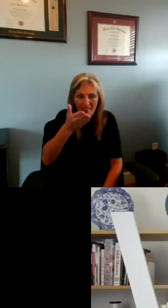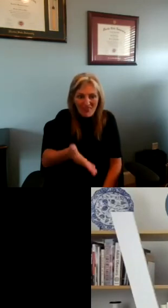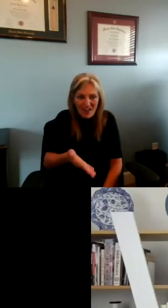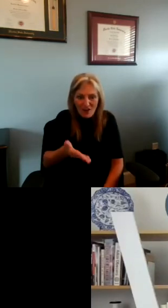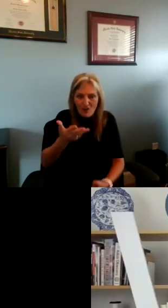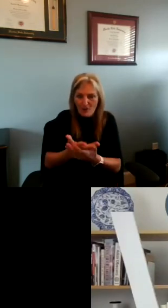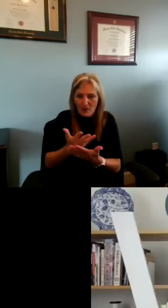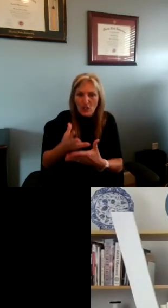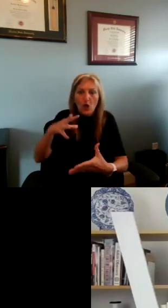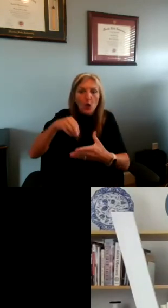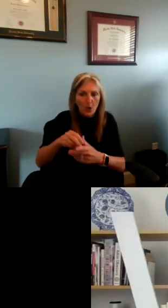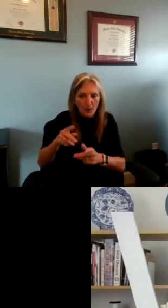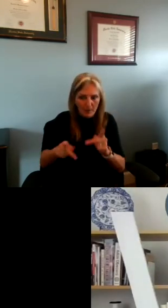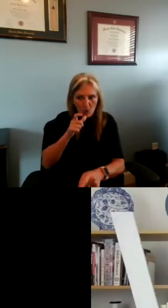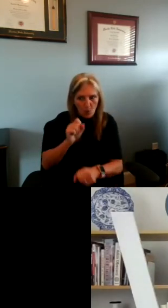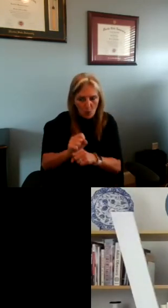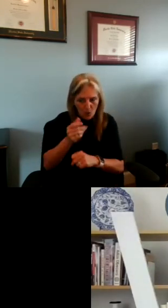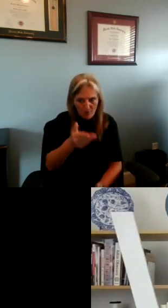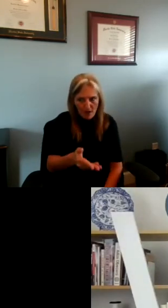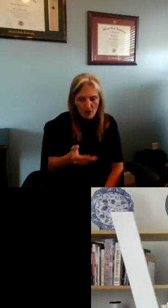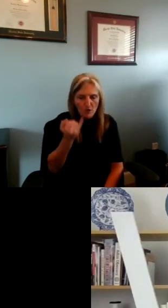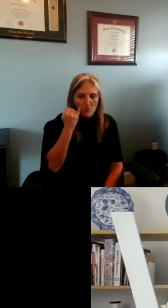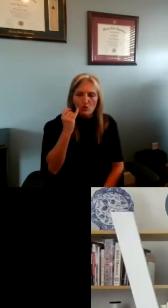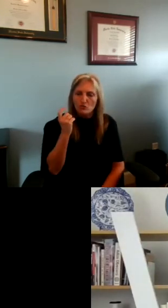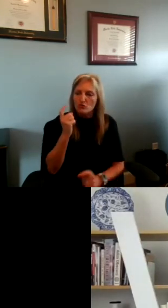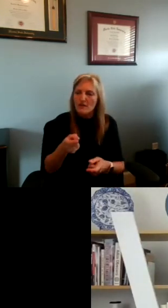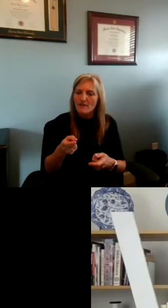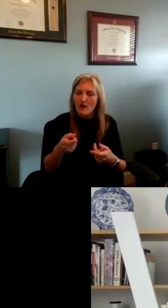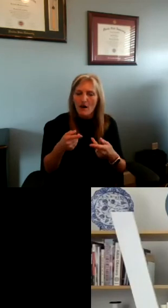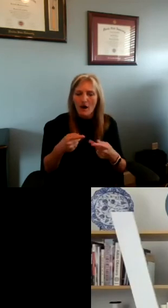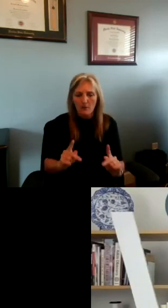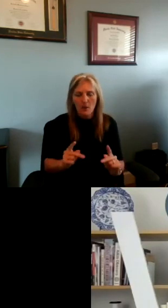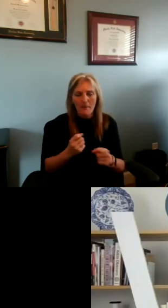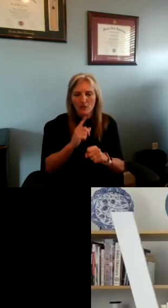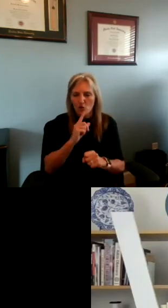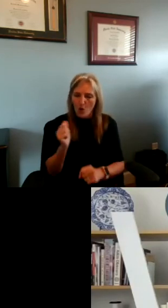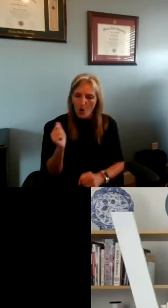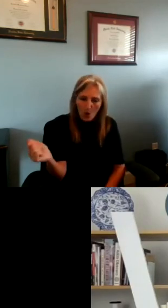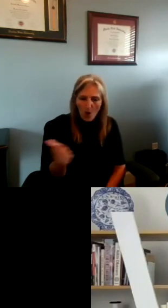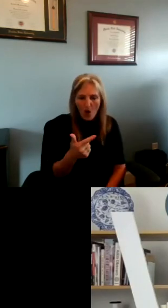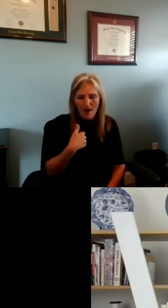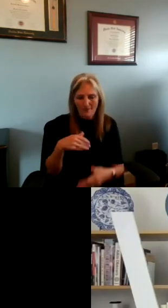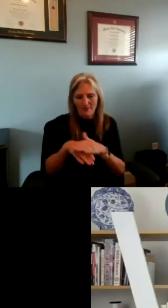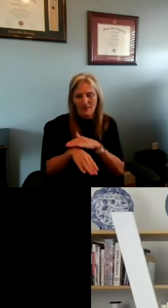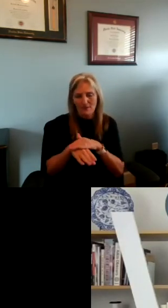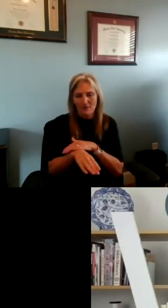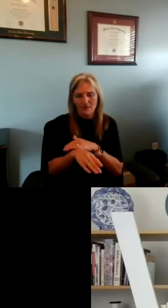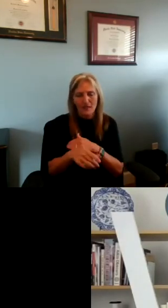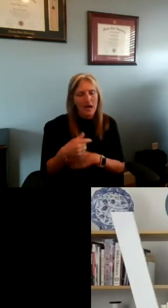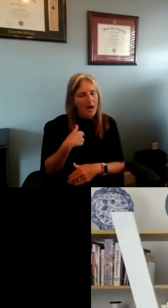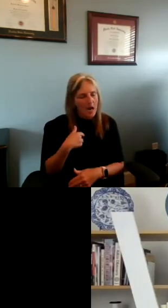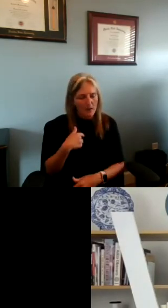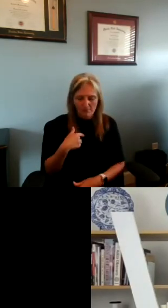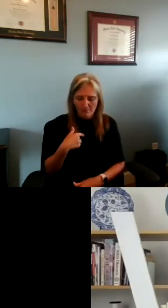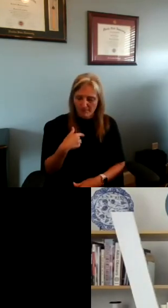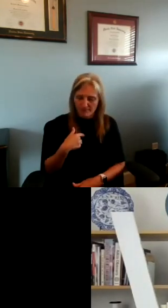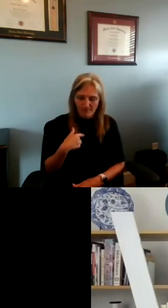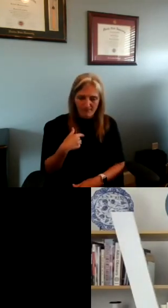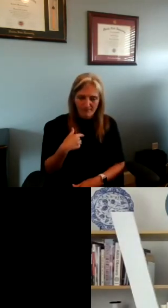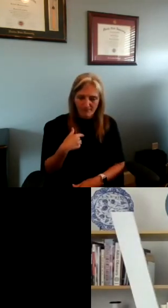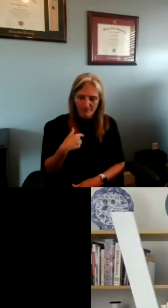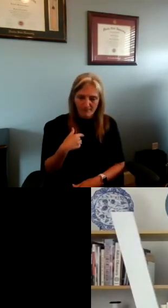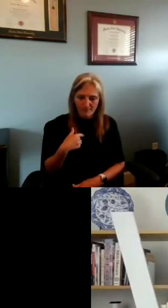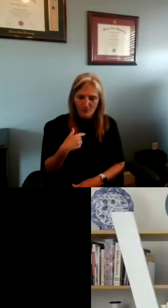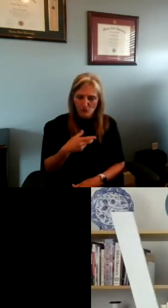there. So, you know, if you're going to give opportunity, make sure that everybody has access. I'm big on access. There's